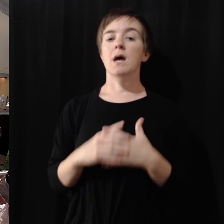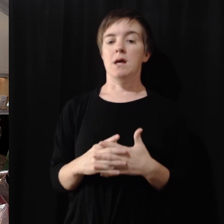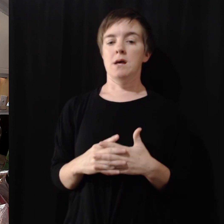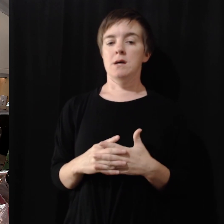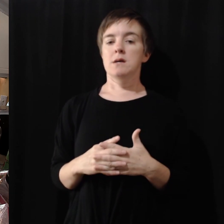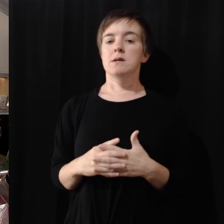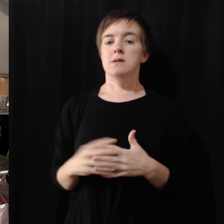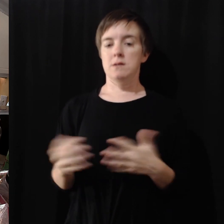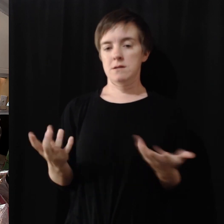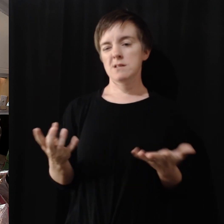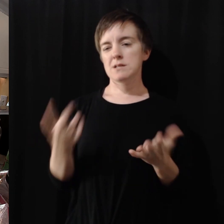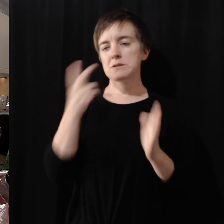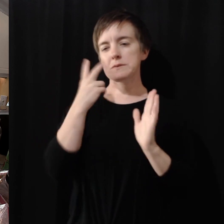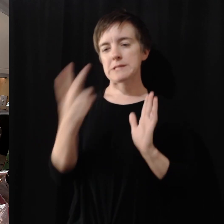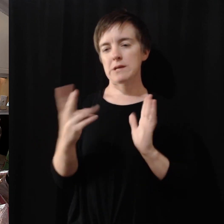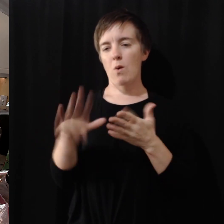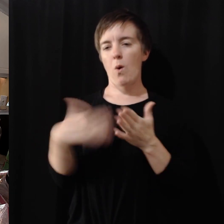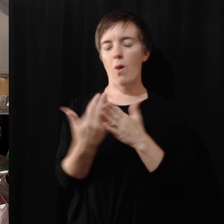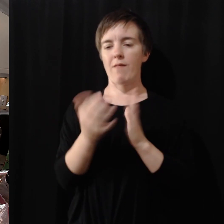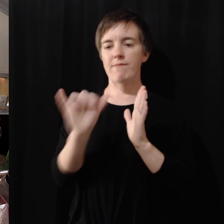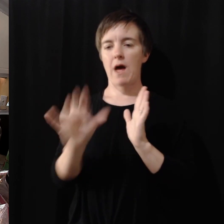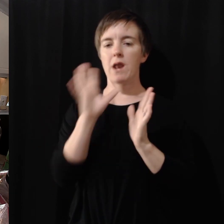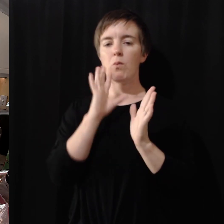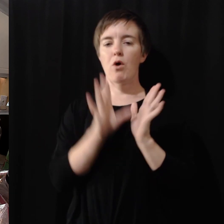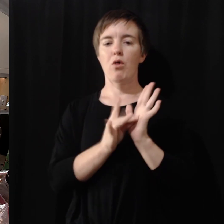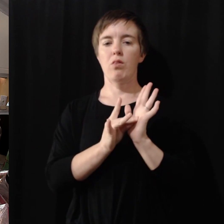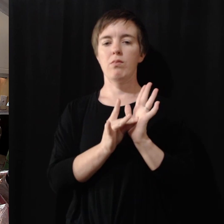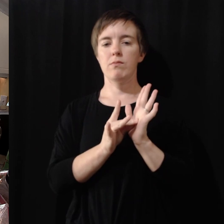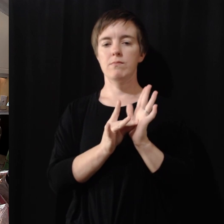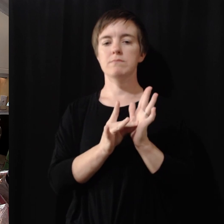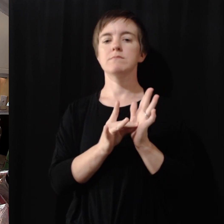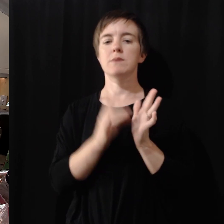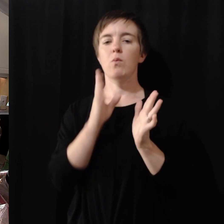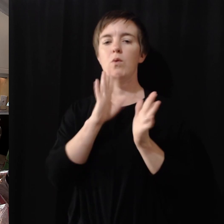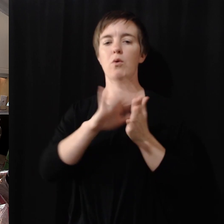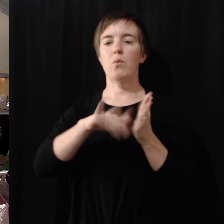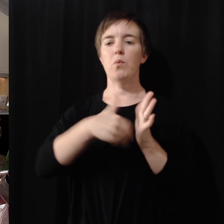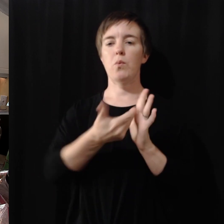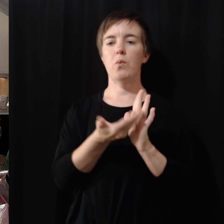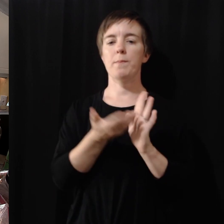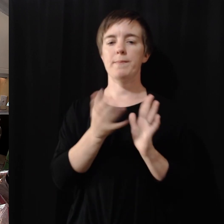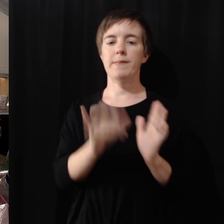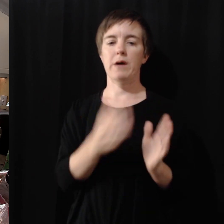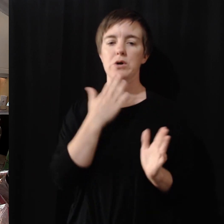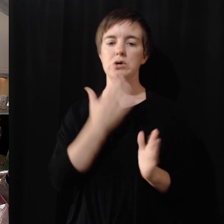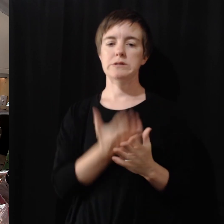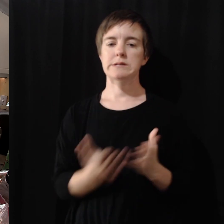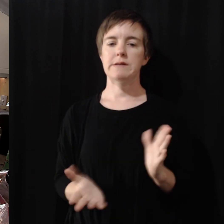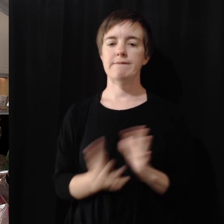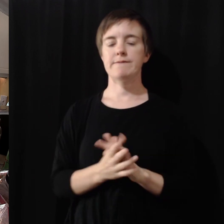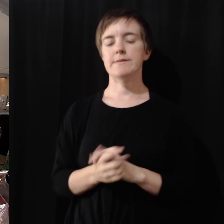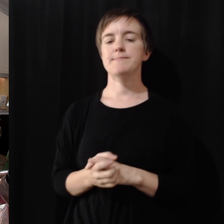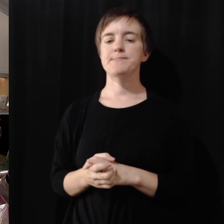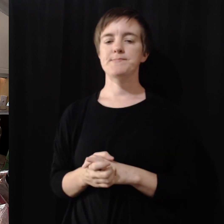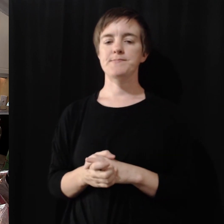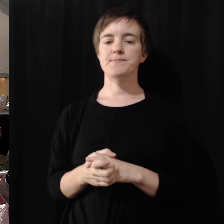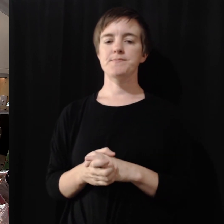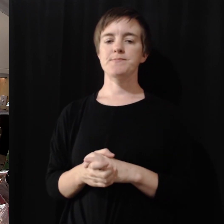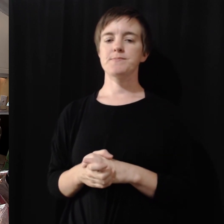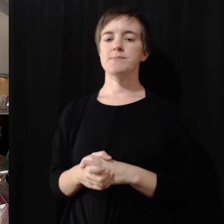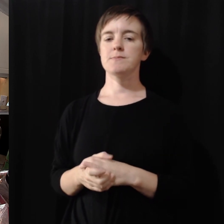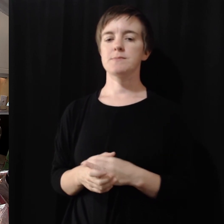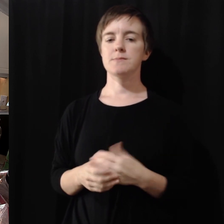And 4 cups. So see, all of that is going to be yummy. Watch all that extra stuff.